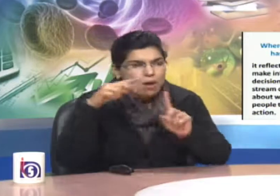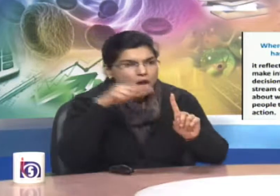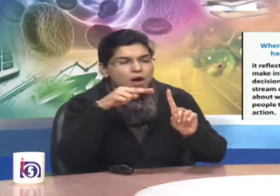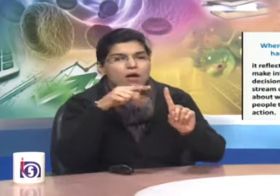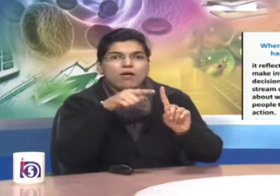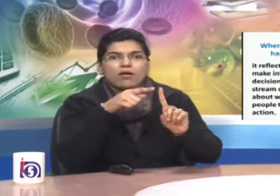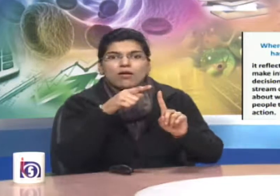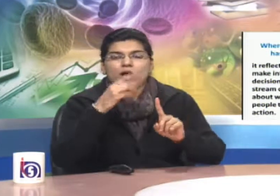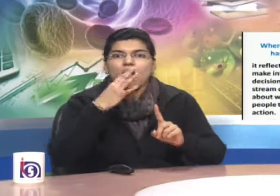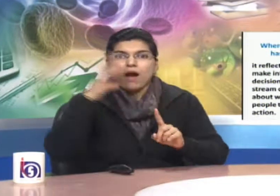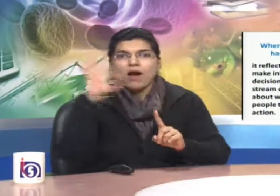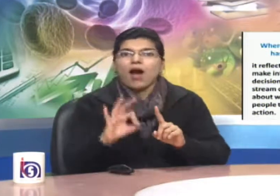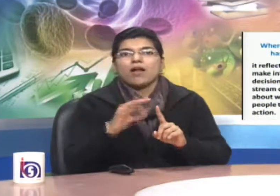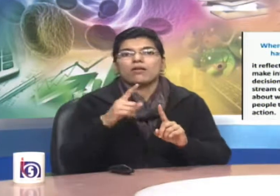and he wants people